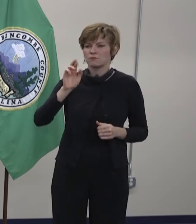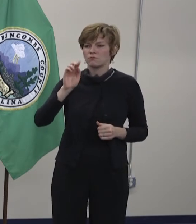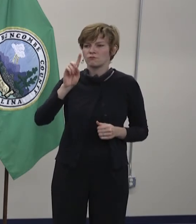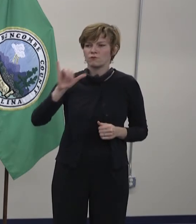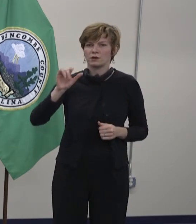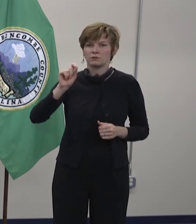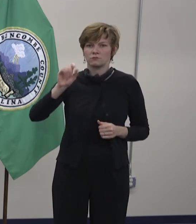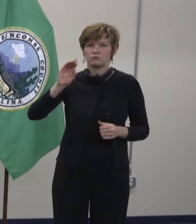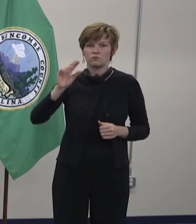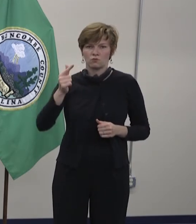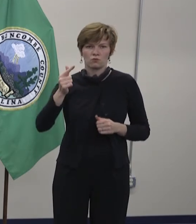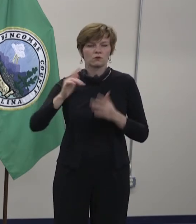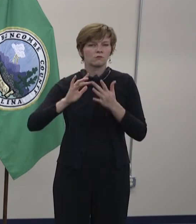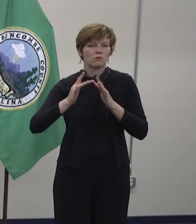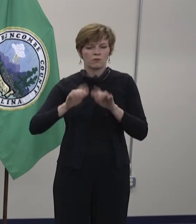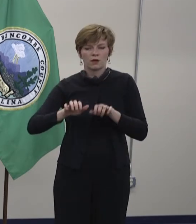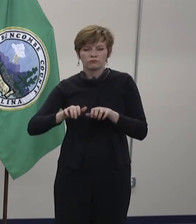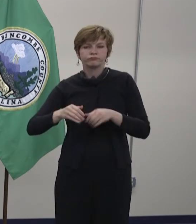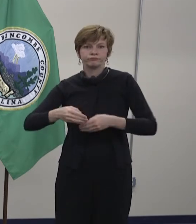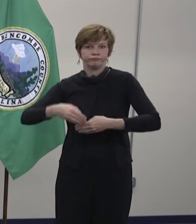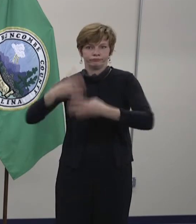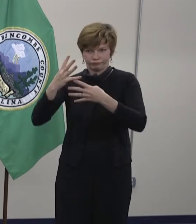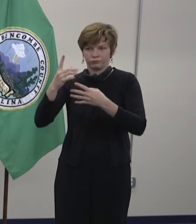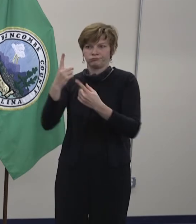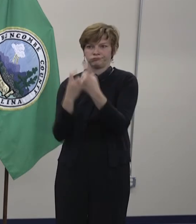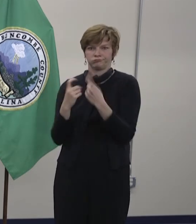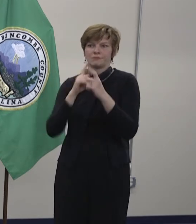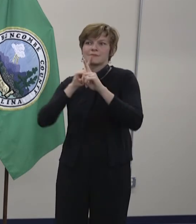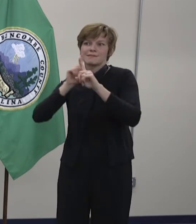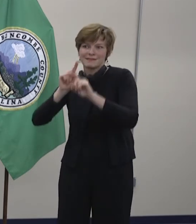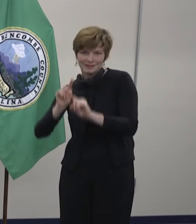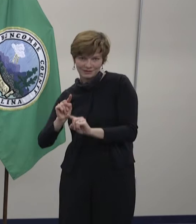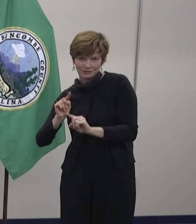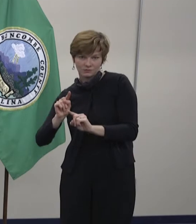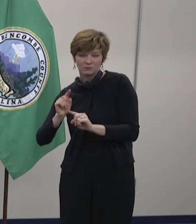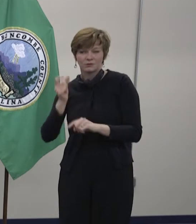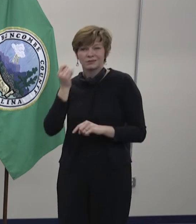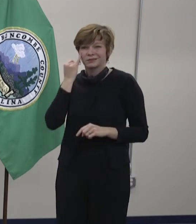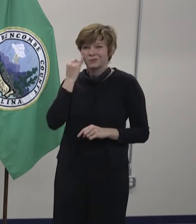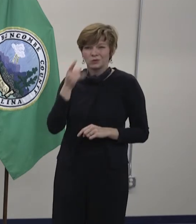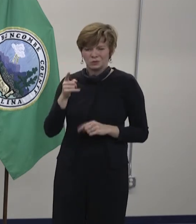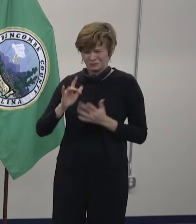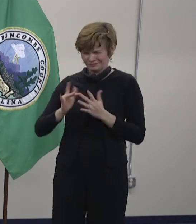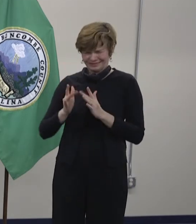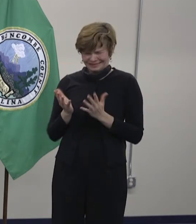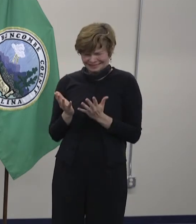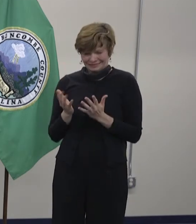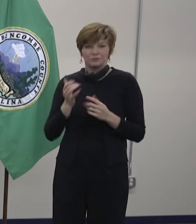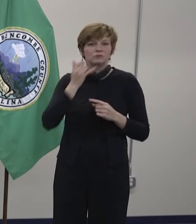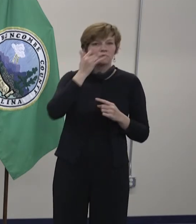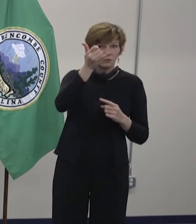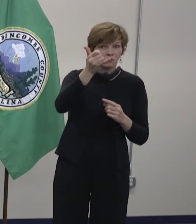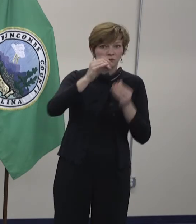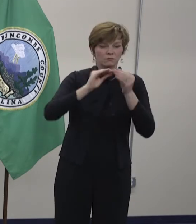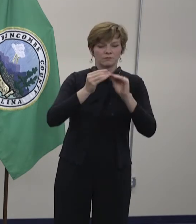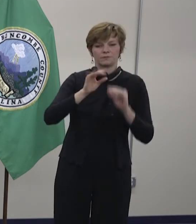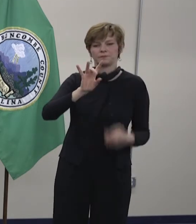You can also complete the self-checker over the phone by calling the Ready team at